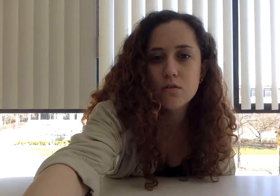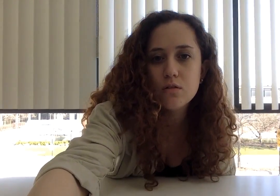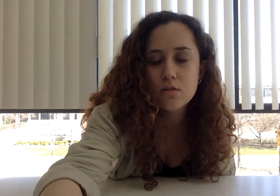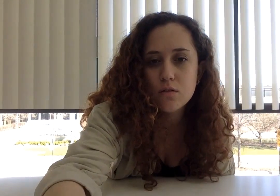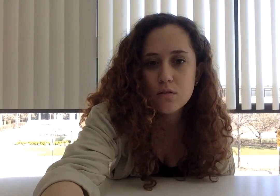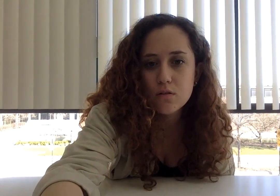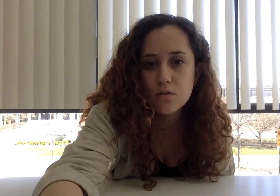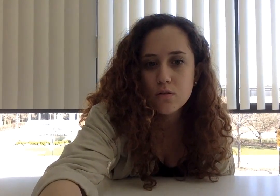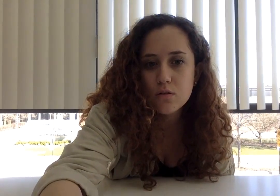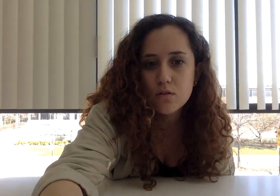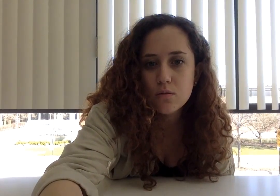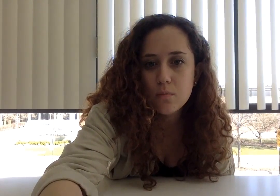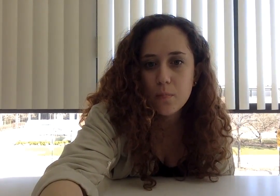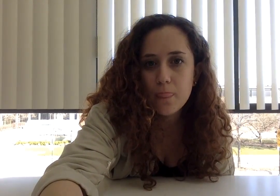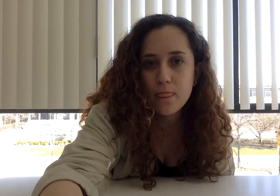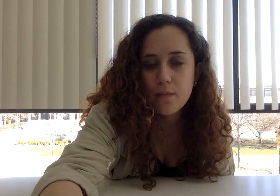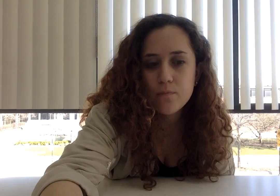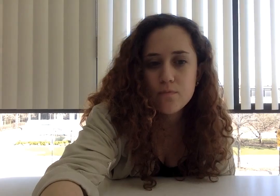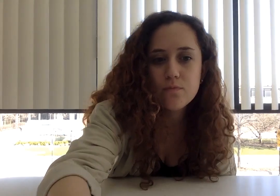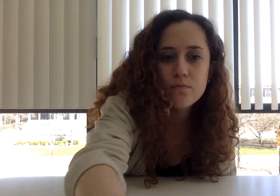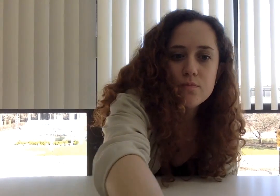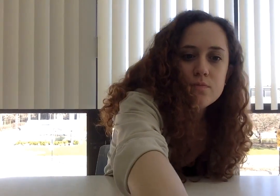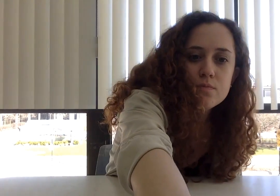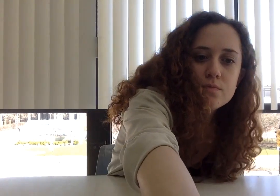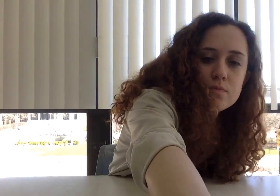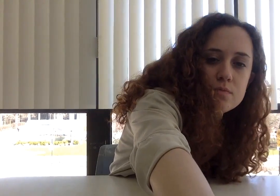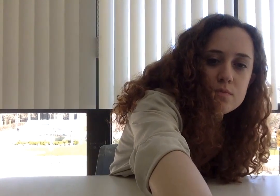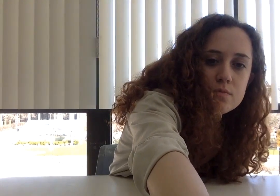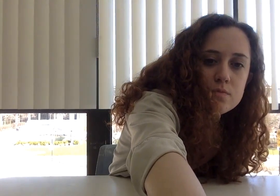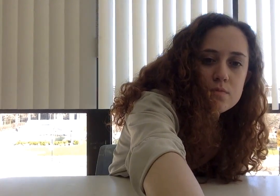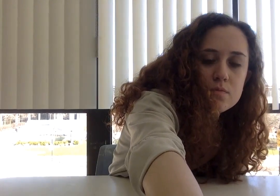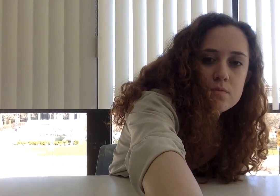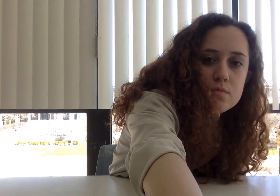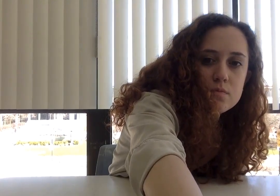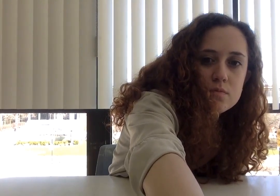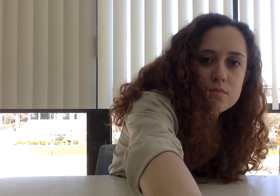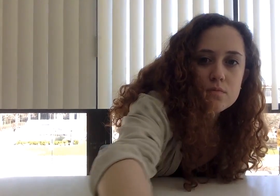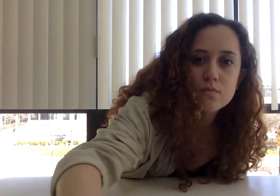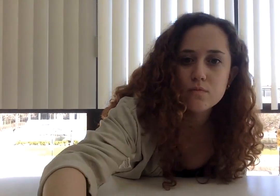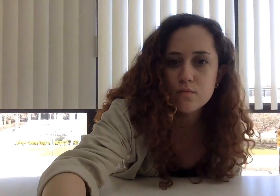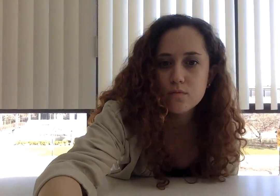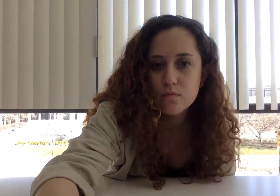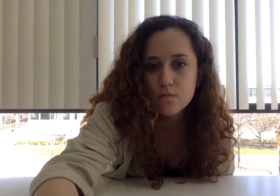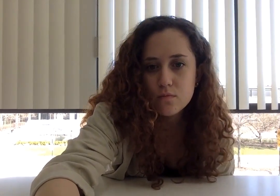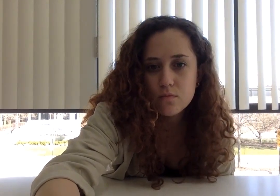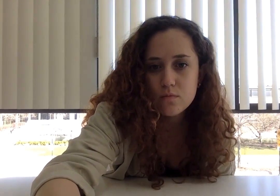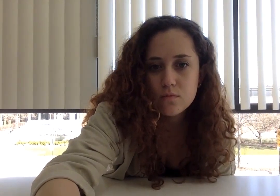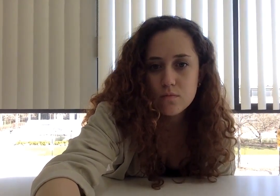Renata, write a late on that one. Yeah. See you later. How are we supposed to have